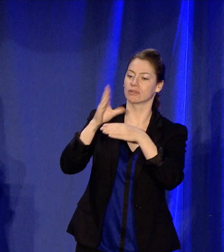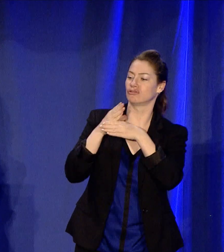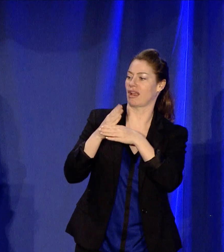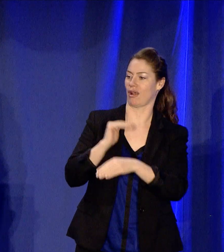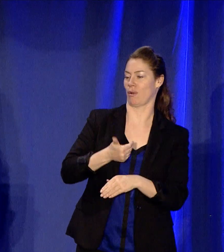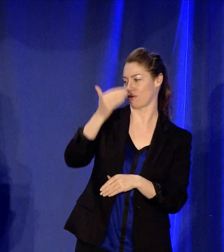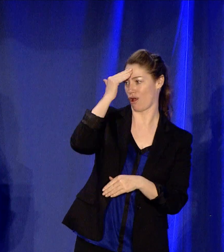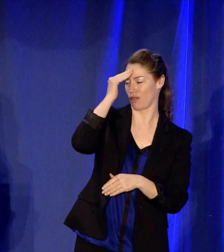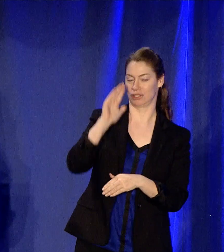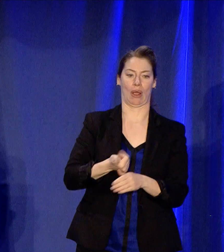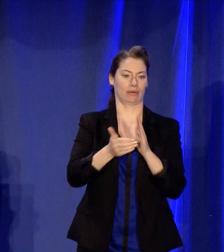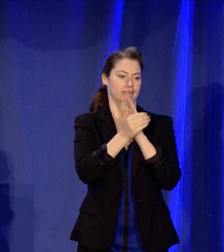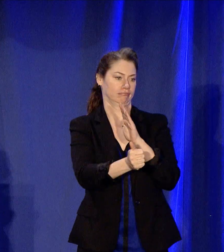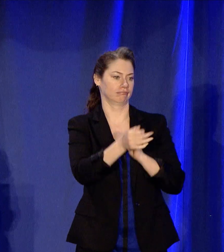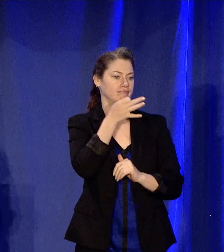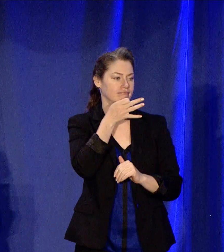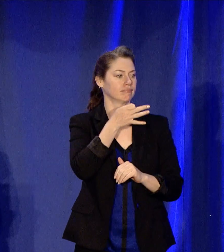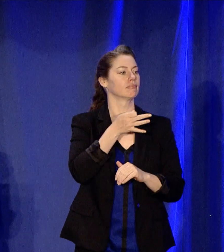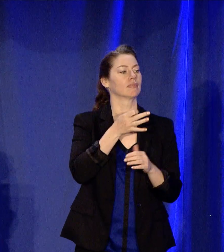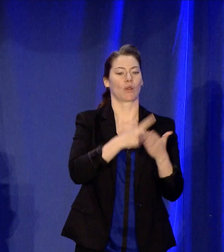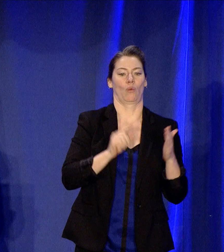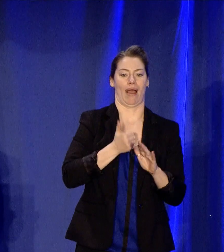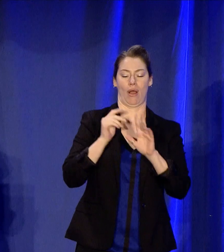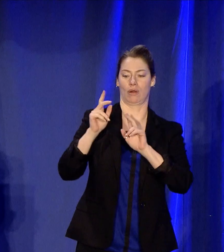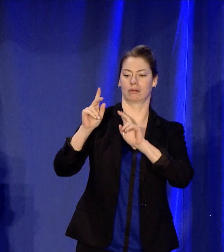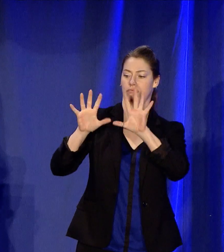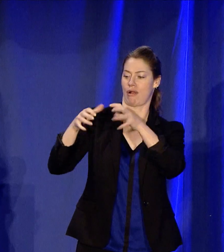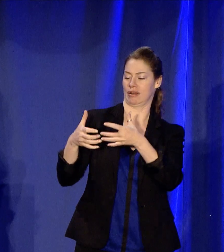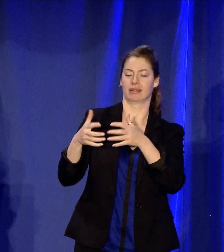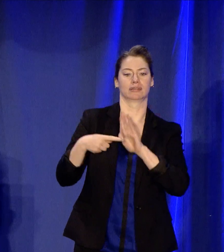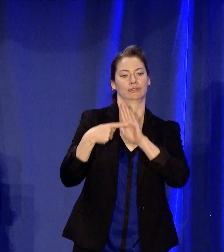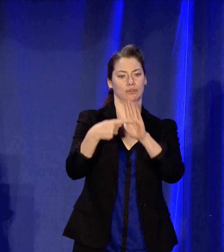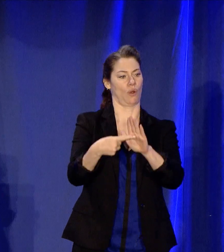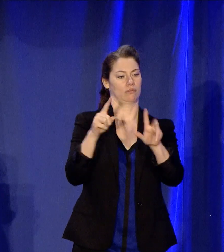can-do spirit that this party has shown over the years, and we will